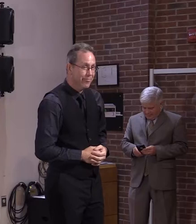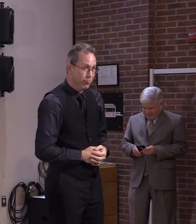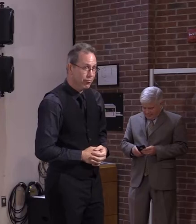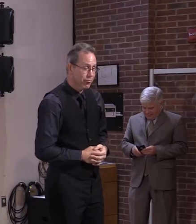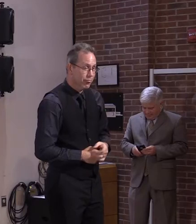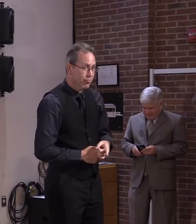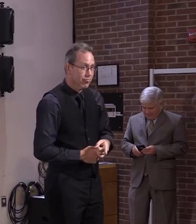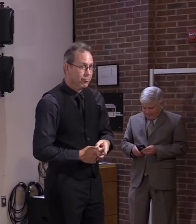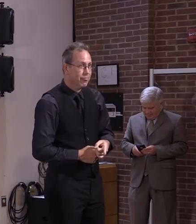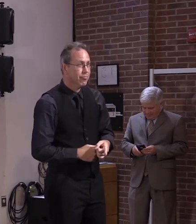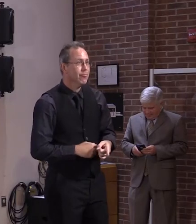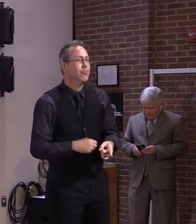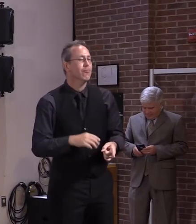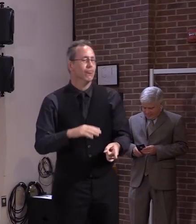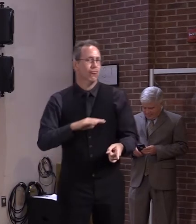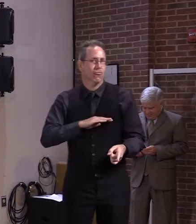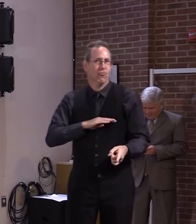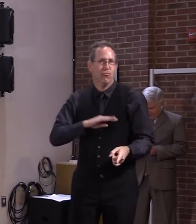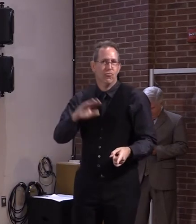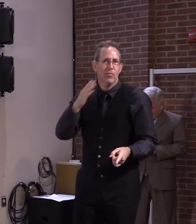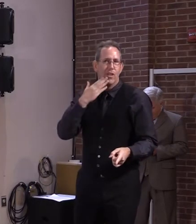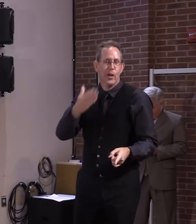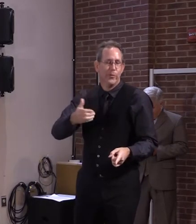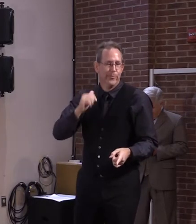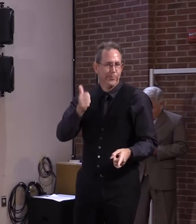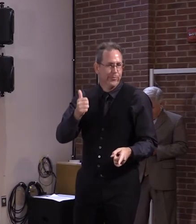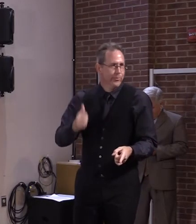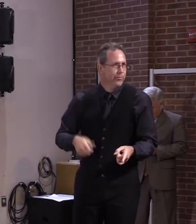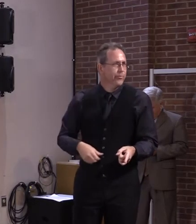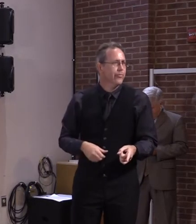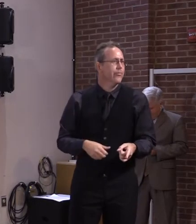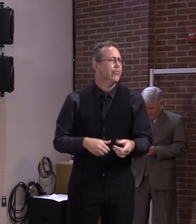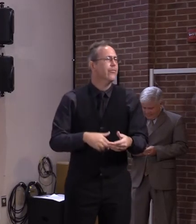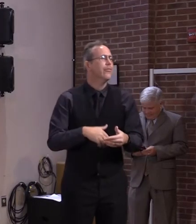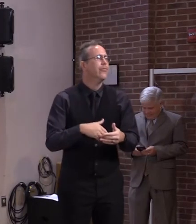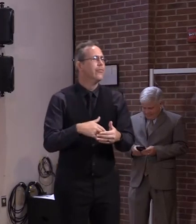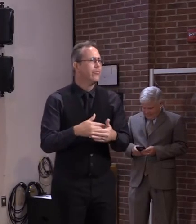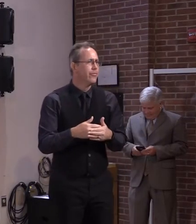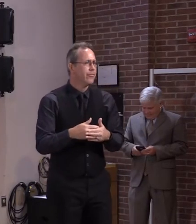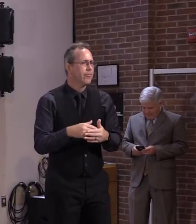All right, thanks a lot. And then I just had a quick question. Are you going to be reporting